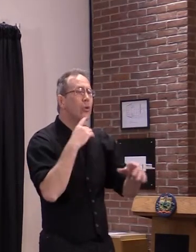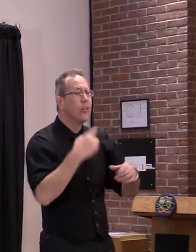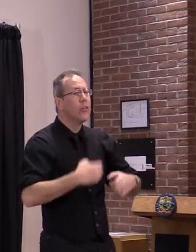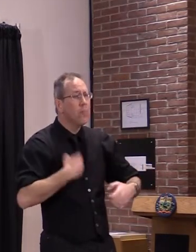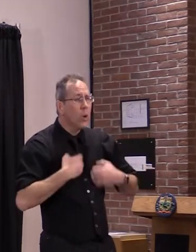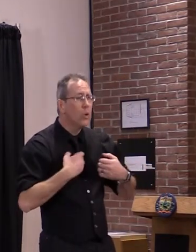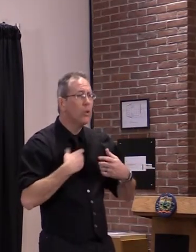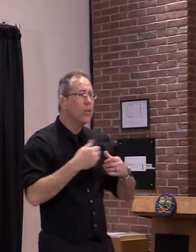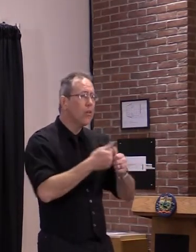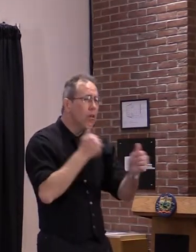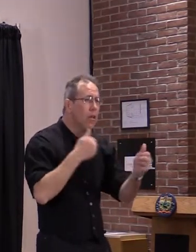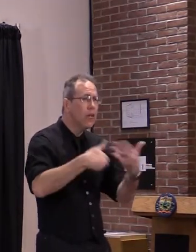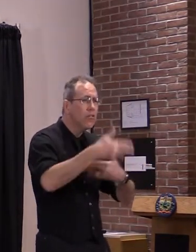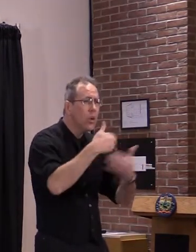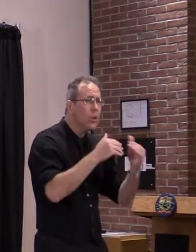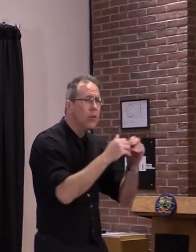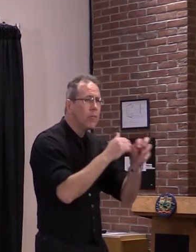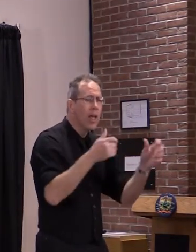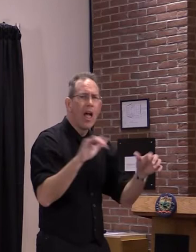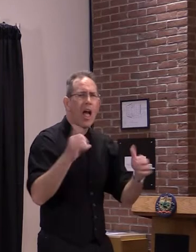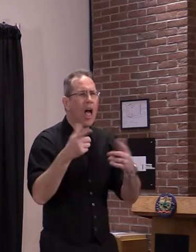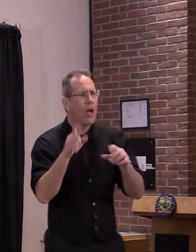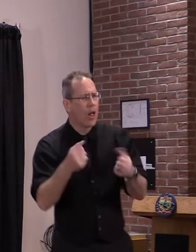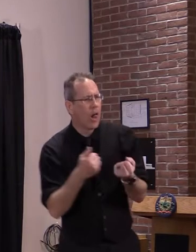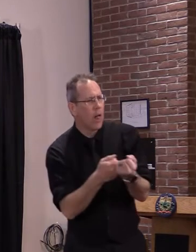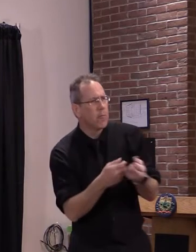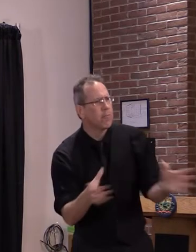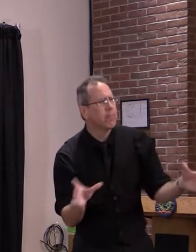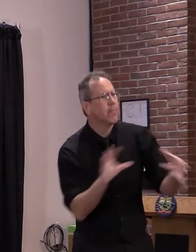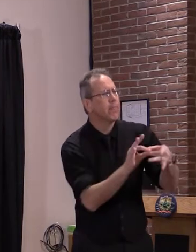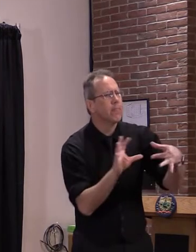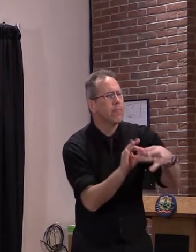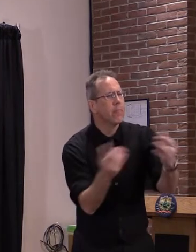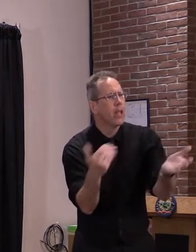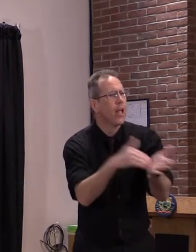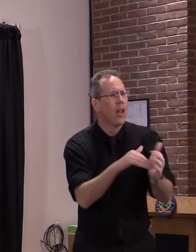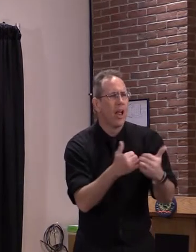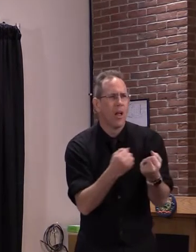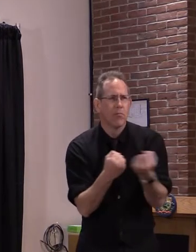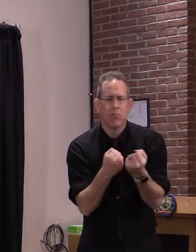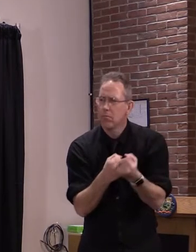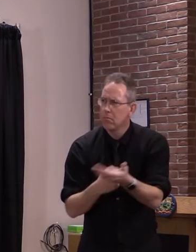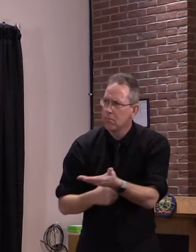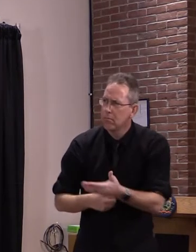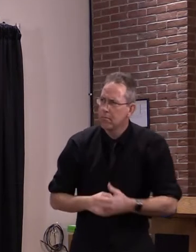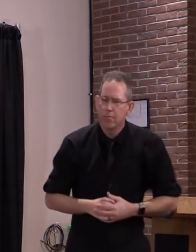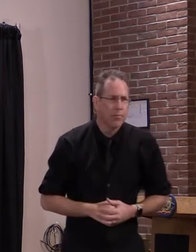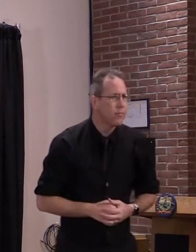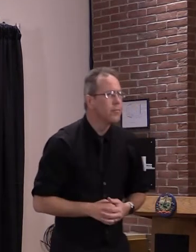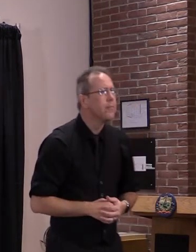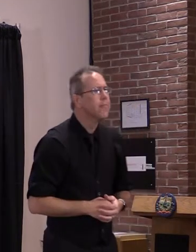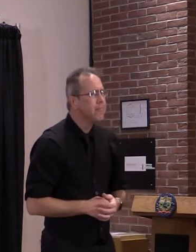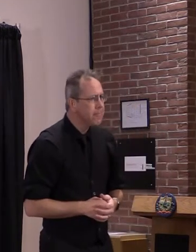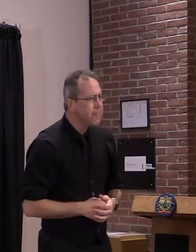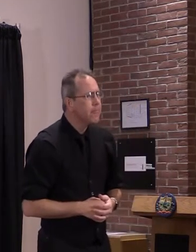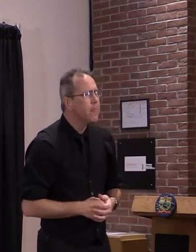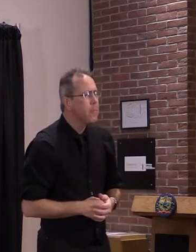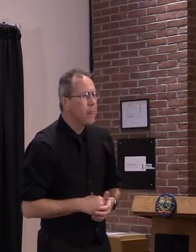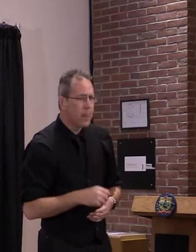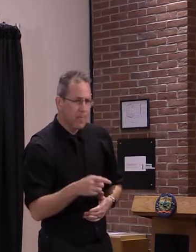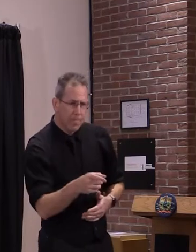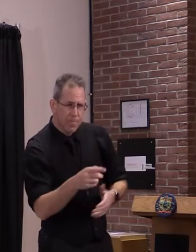Yeah, hi, Ben. I think I heard your question around social emotional well-being in schools and what specific measures we're taking.